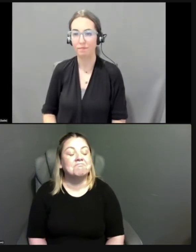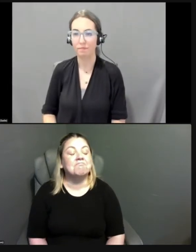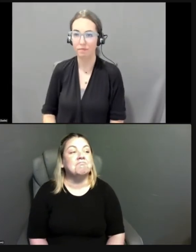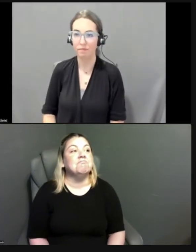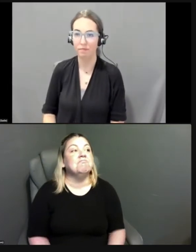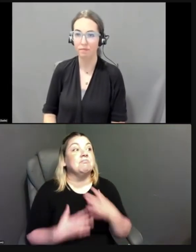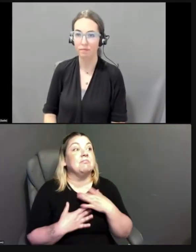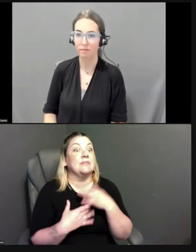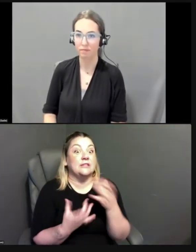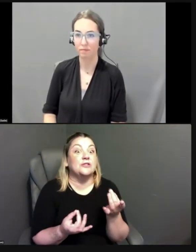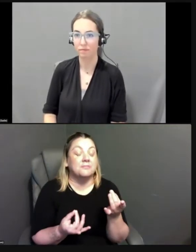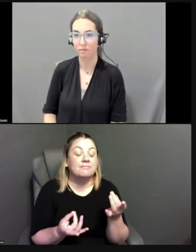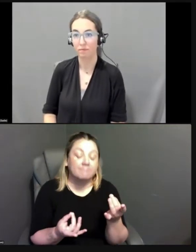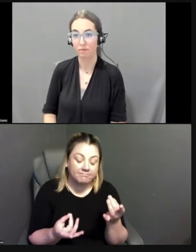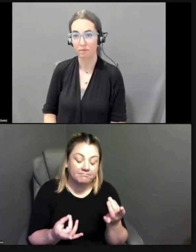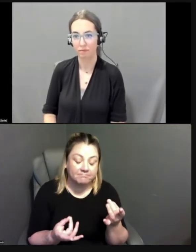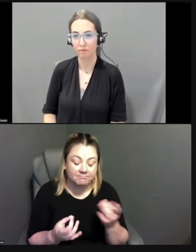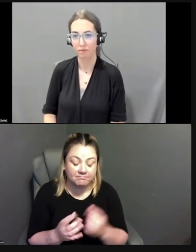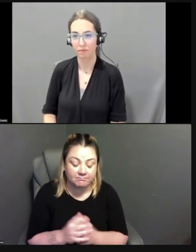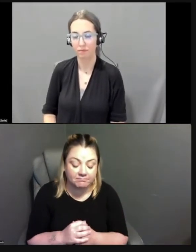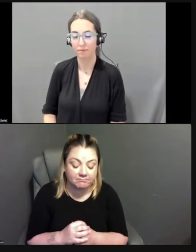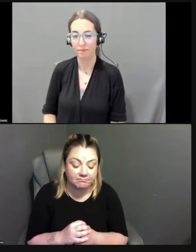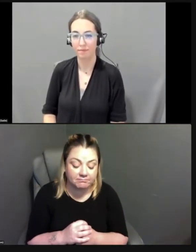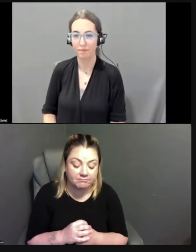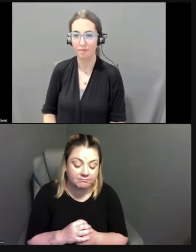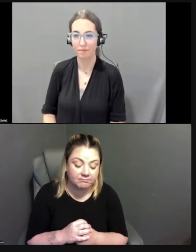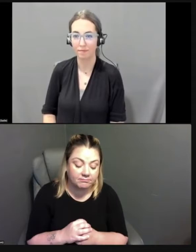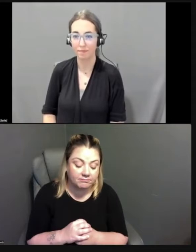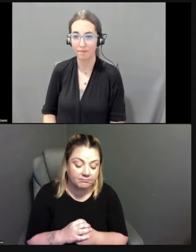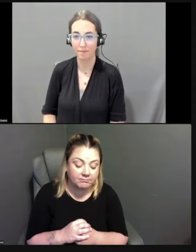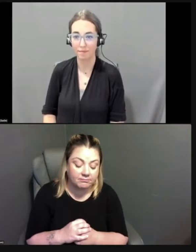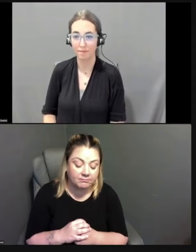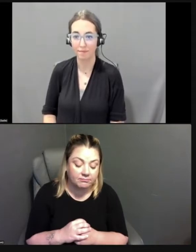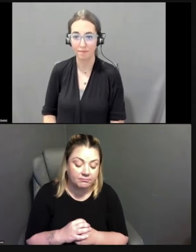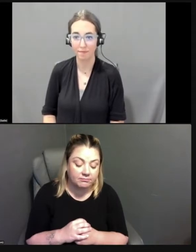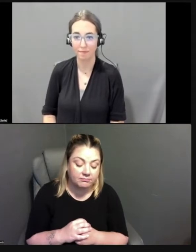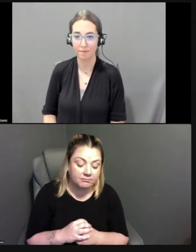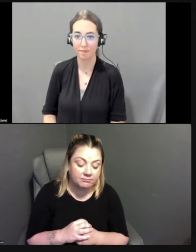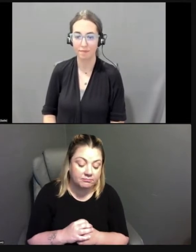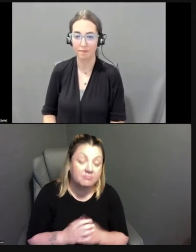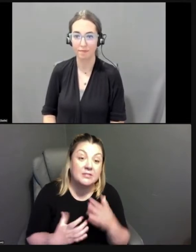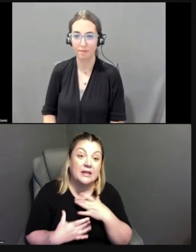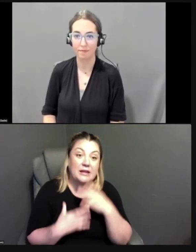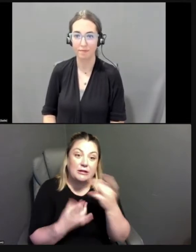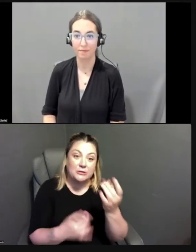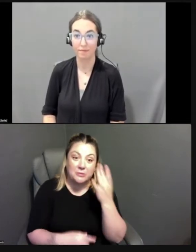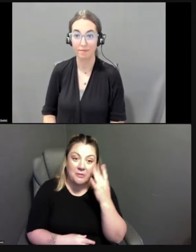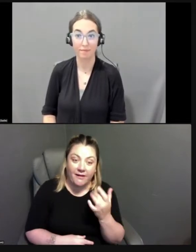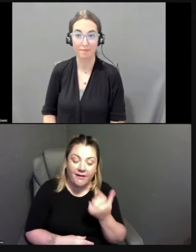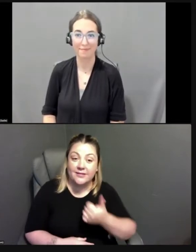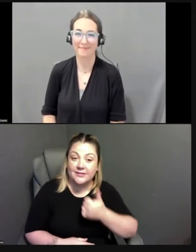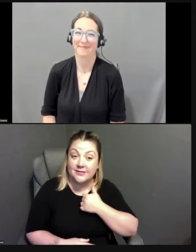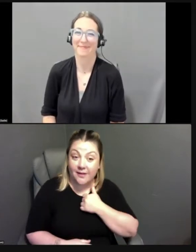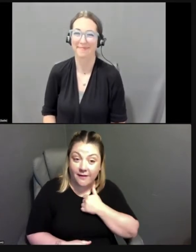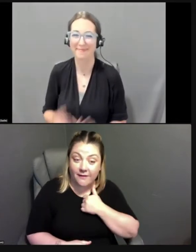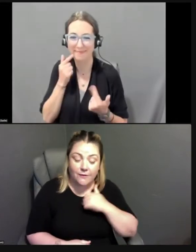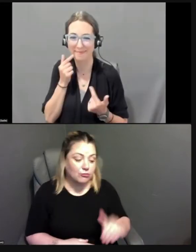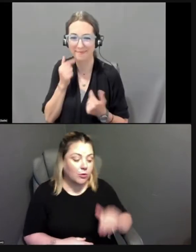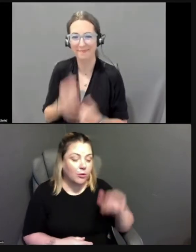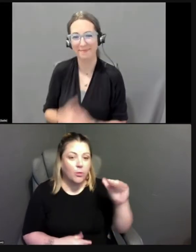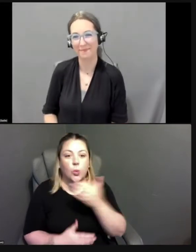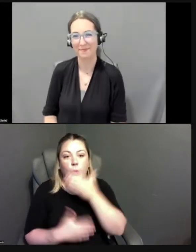so interesting because I also was very unathletic when I was growing